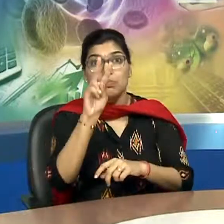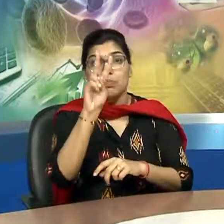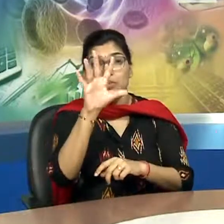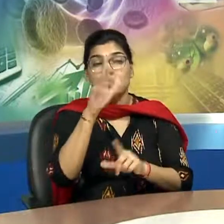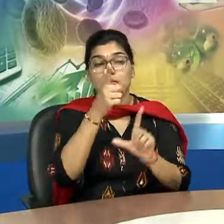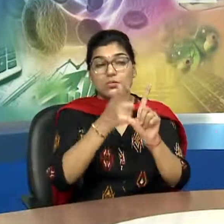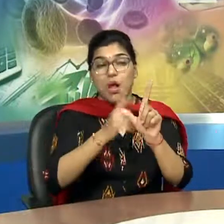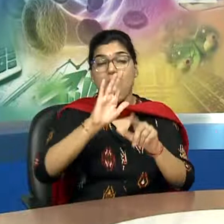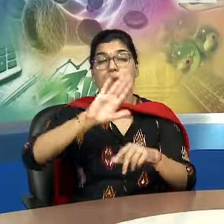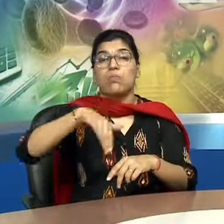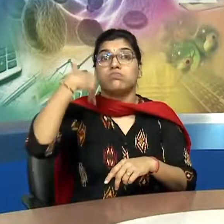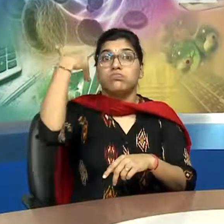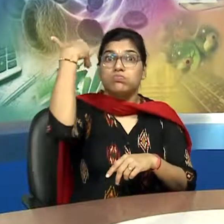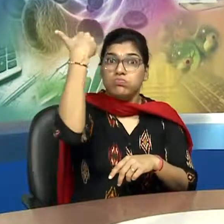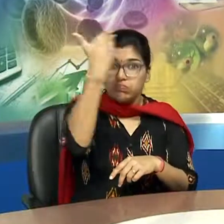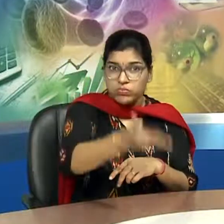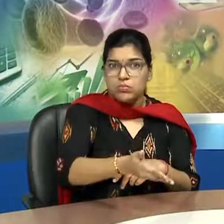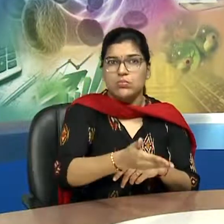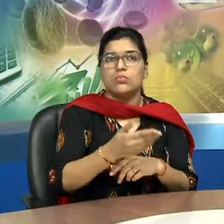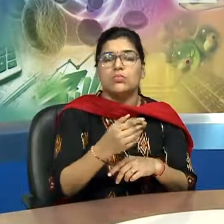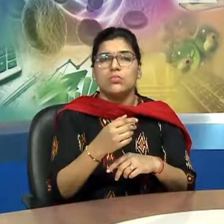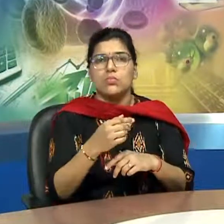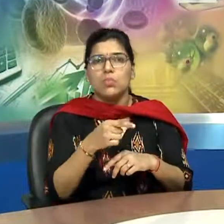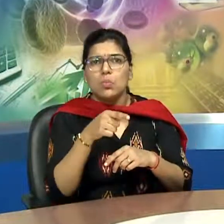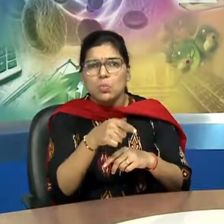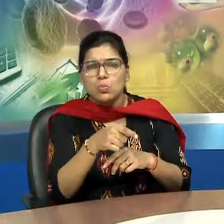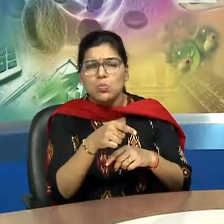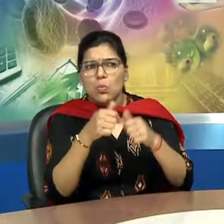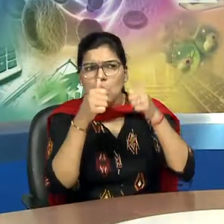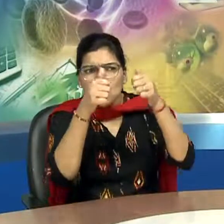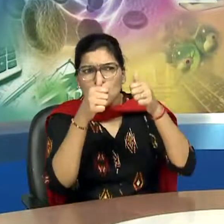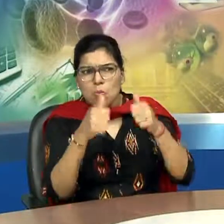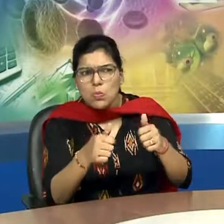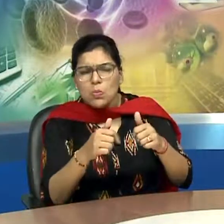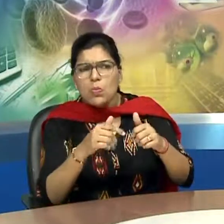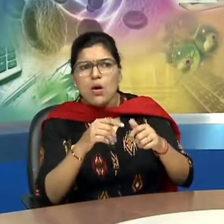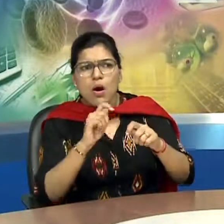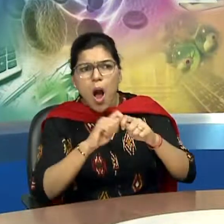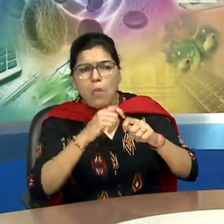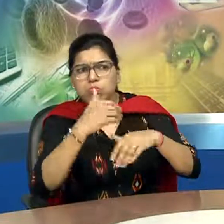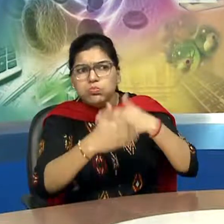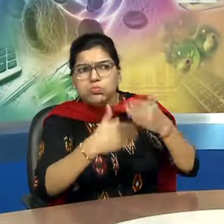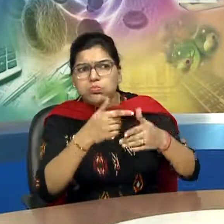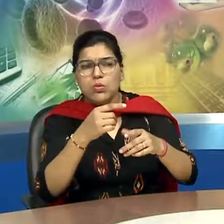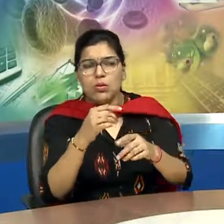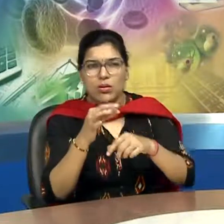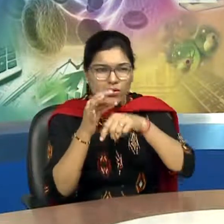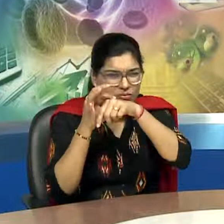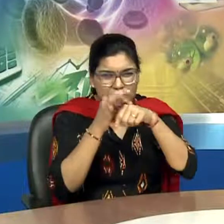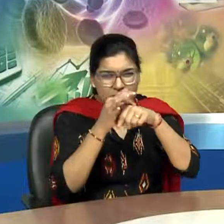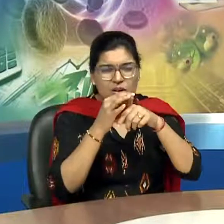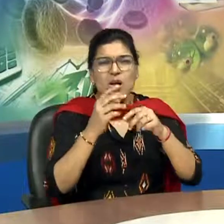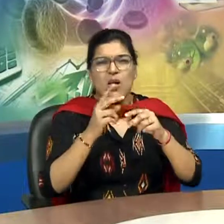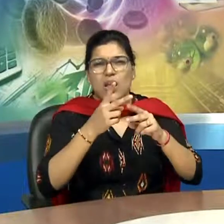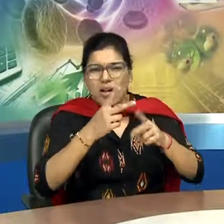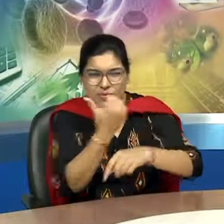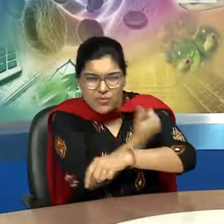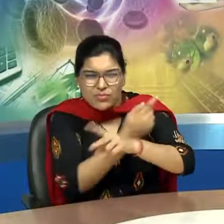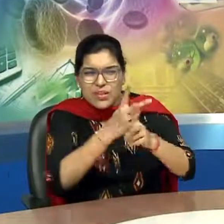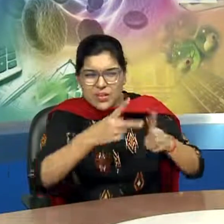And also the researches show that over the last 25 years, studies